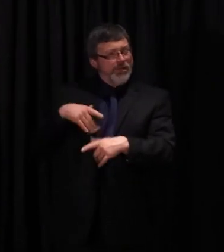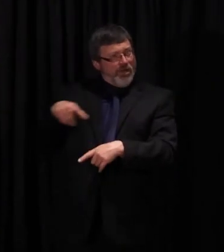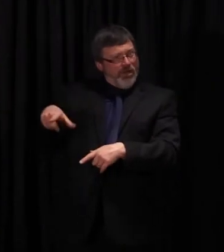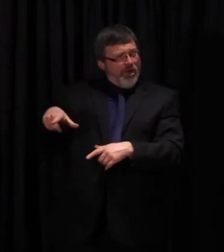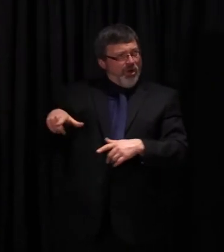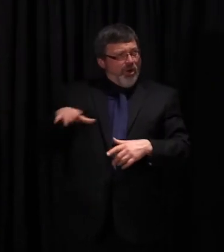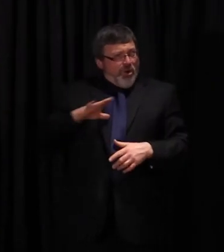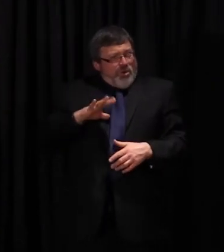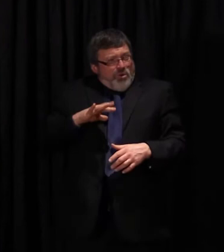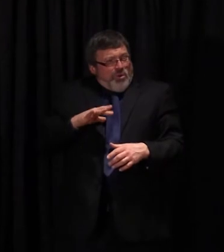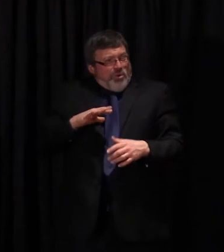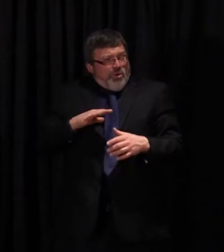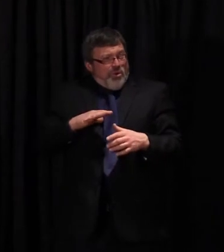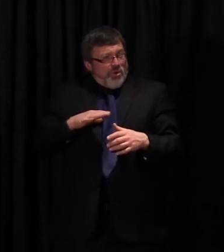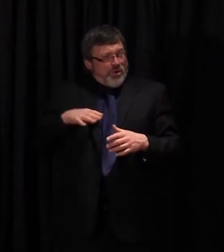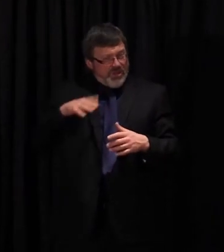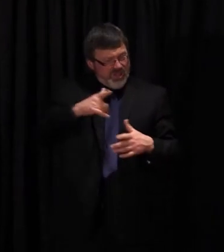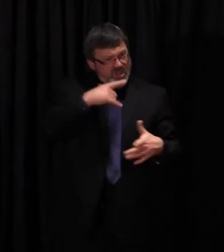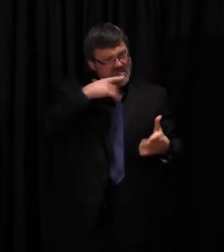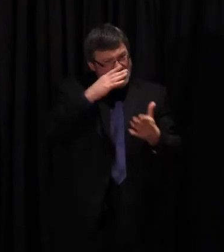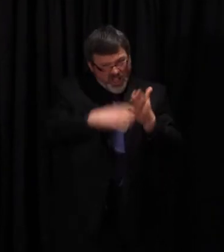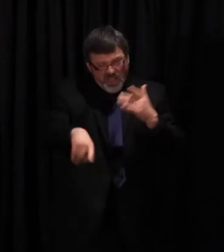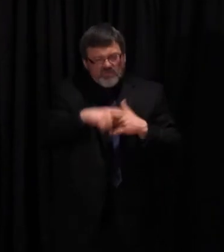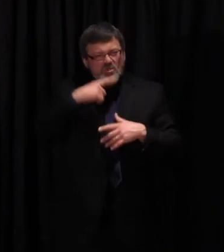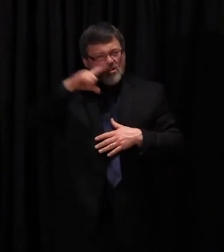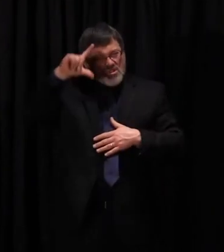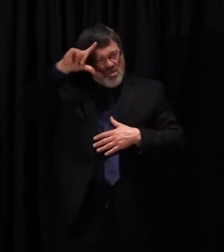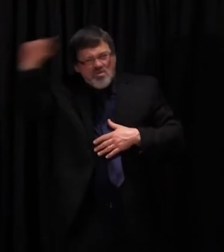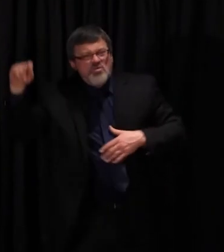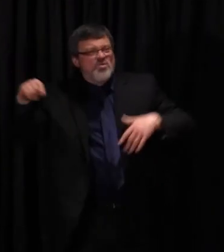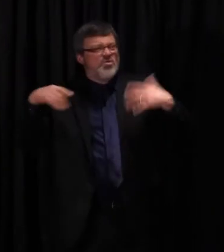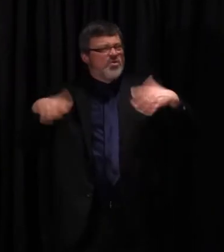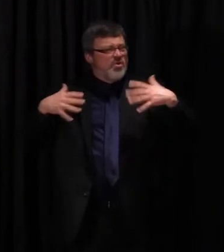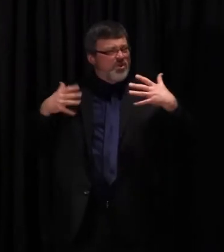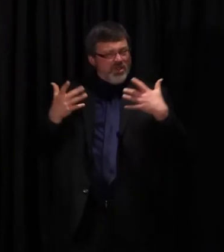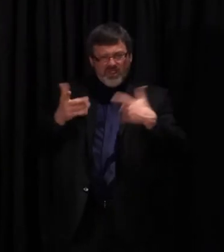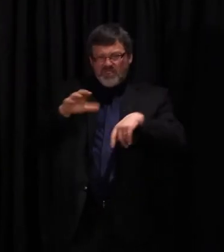smartest, most successful people I know are in the trades.